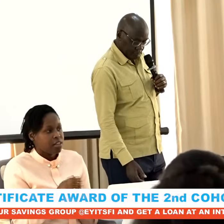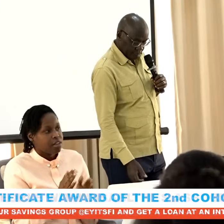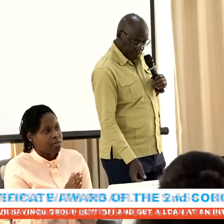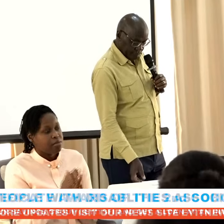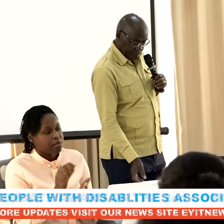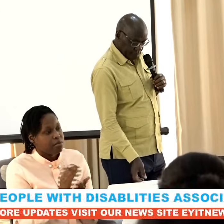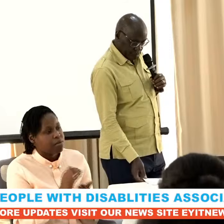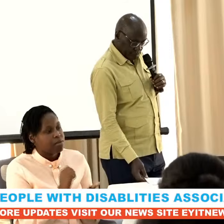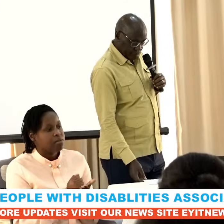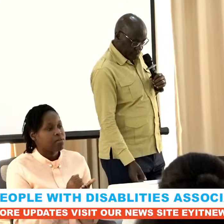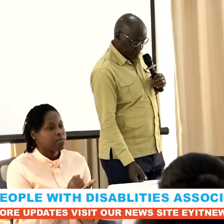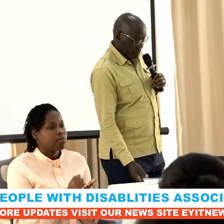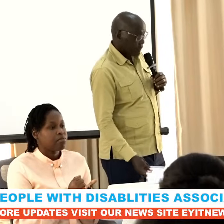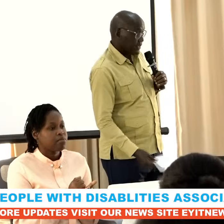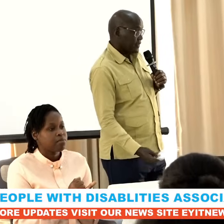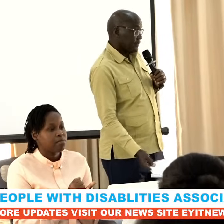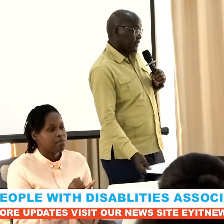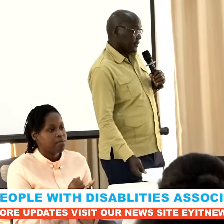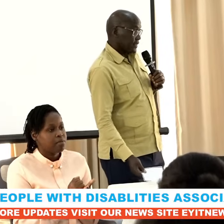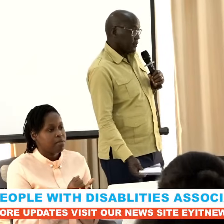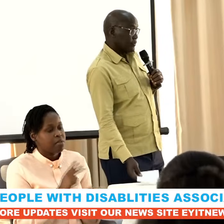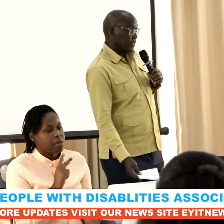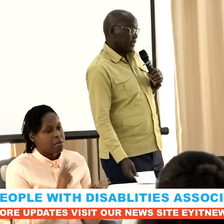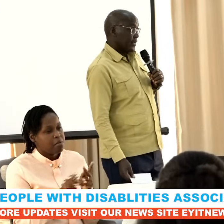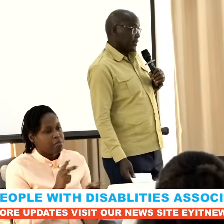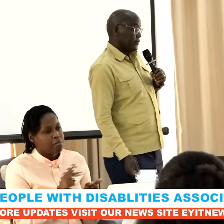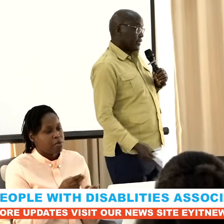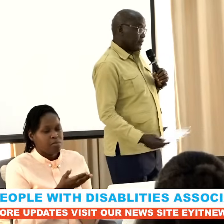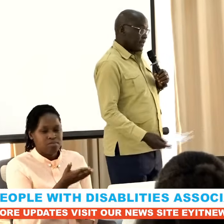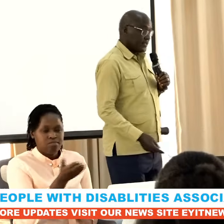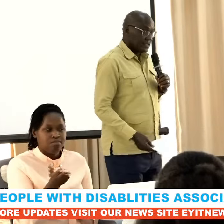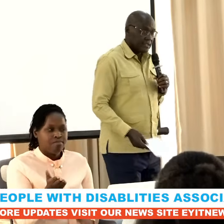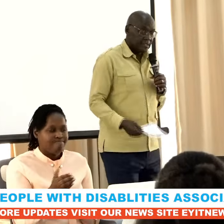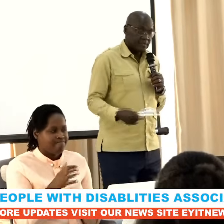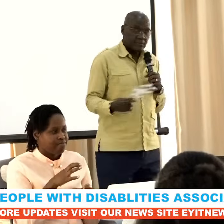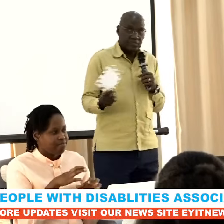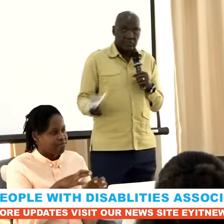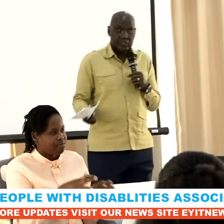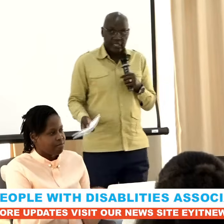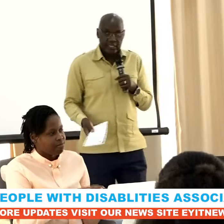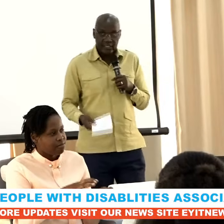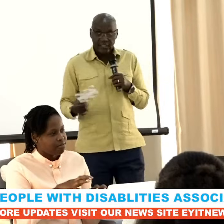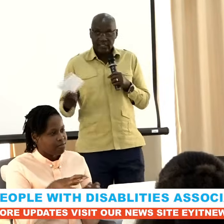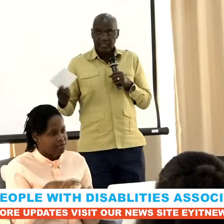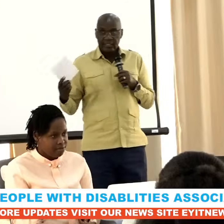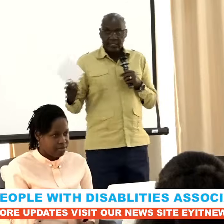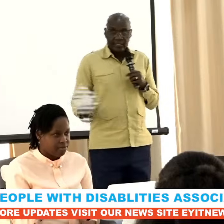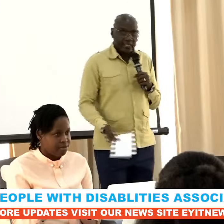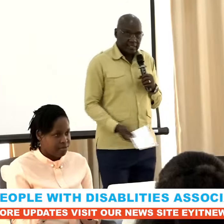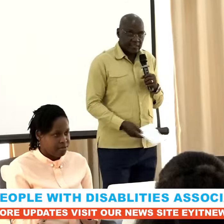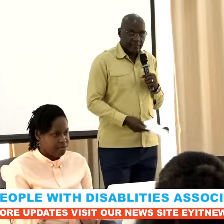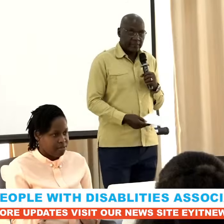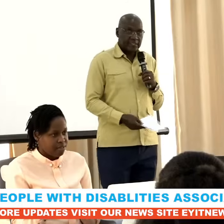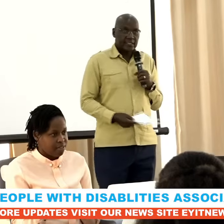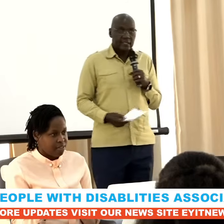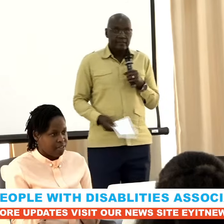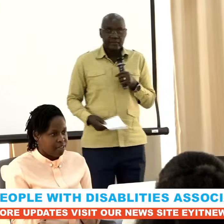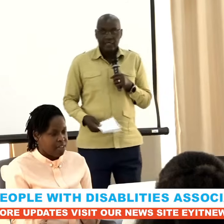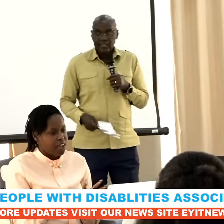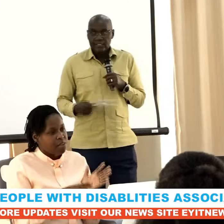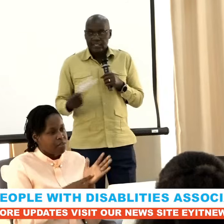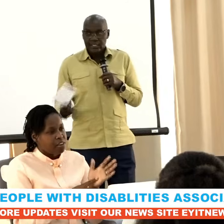because people are suffering out there. You can imagine going to church just the first